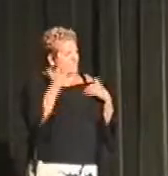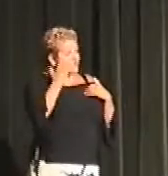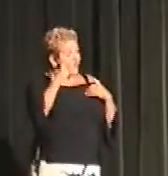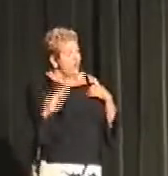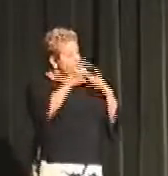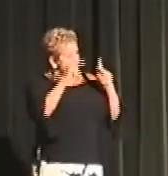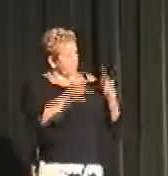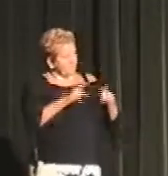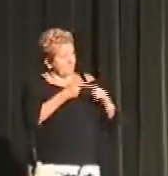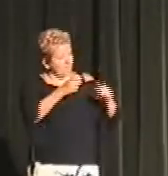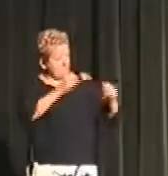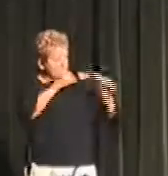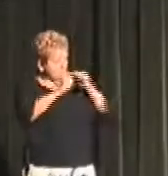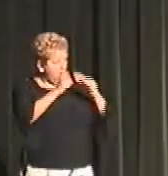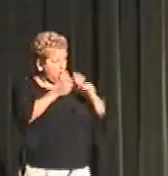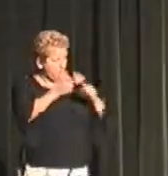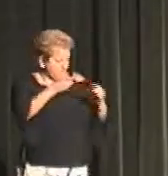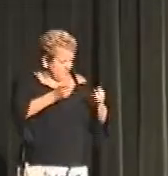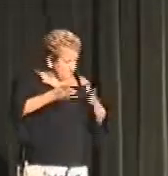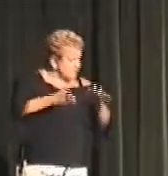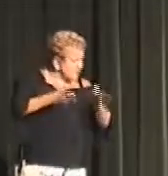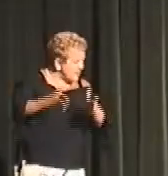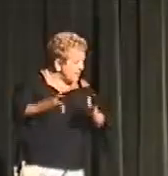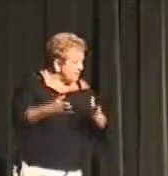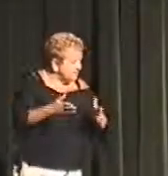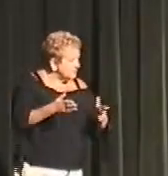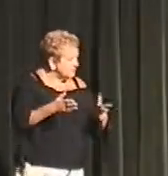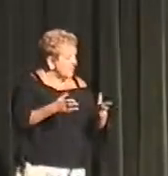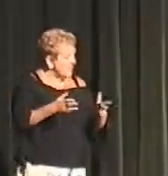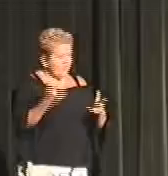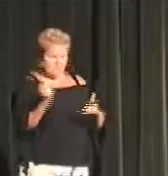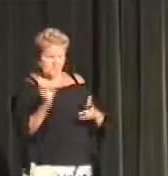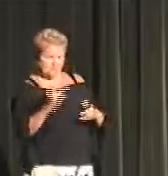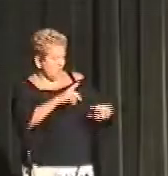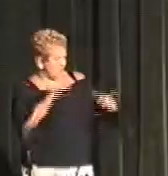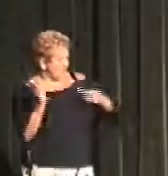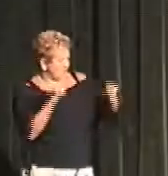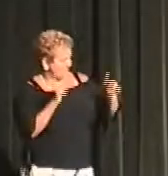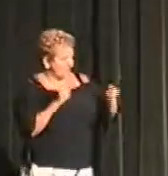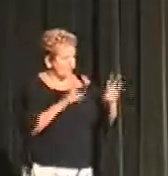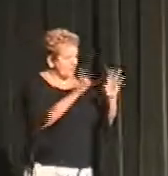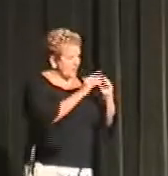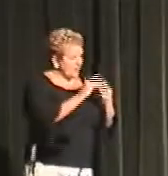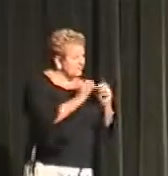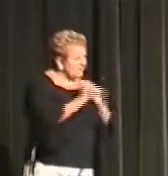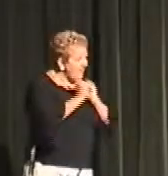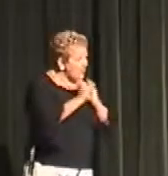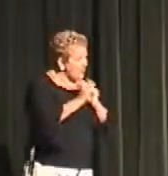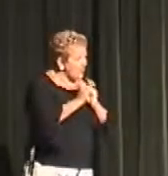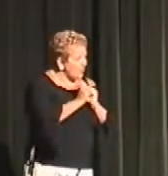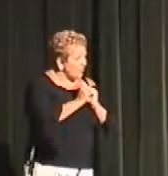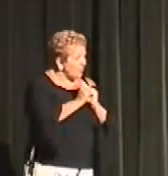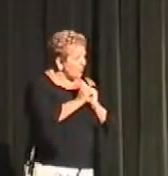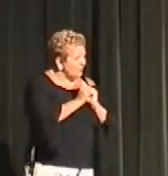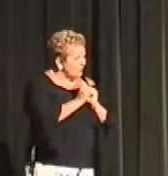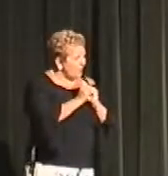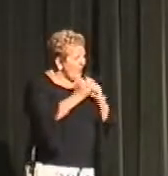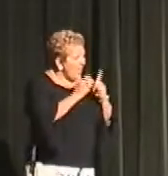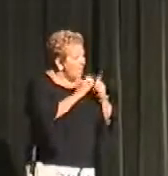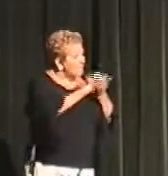bars. And this guy used to pick him up to take him to meetings. And this guy was married and had a family. And this